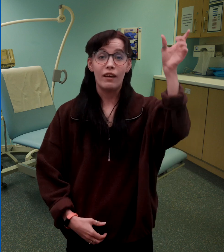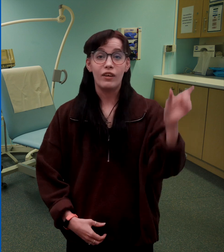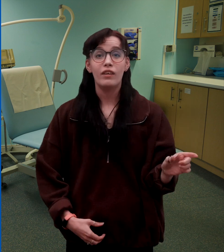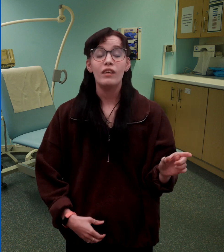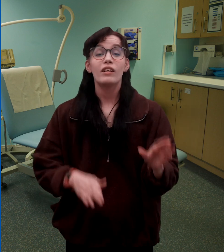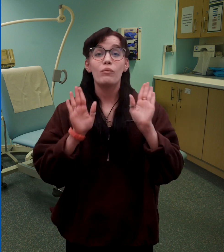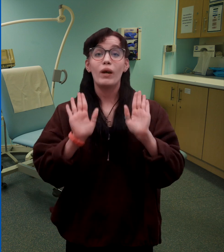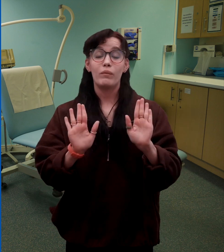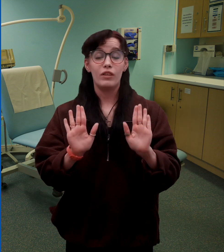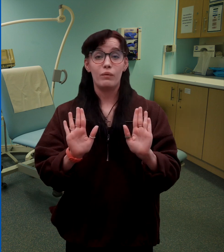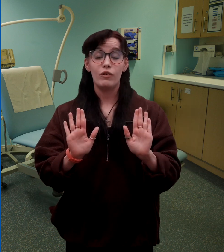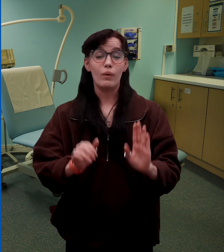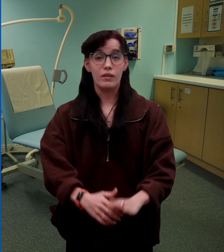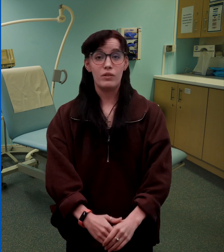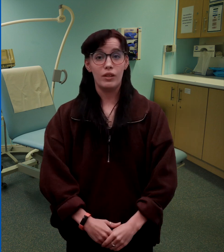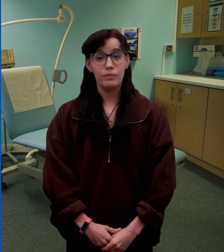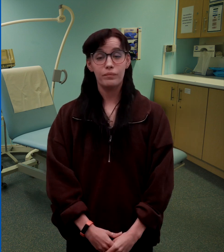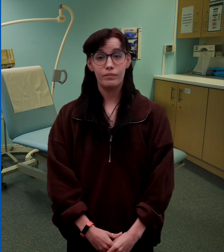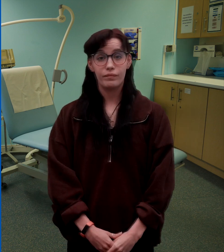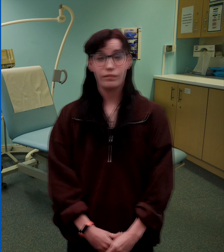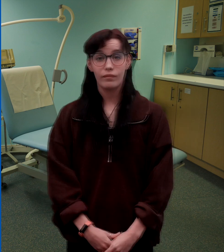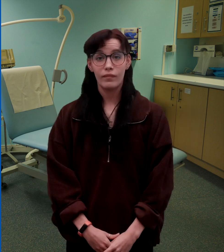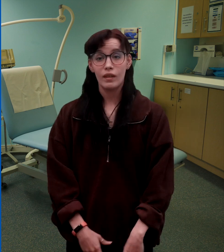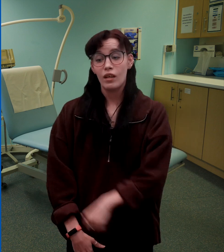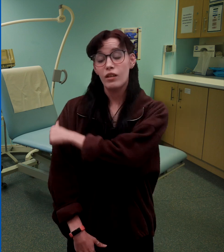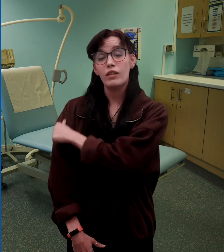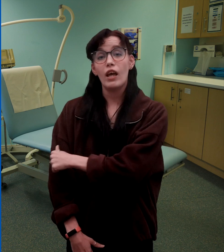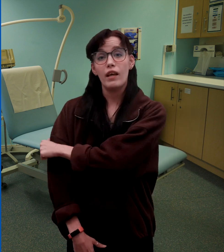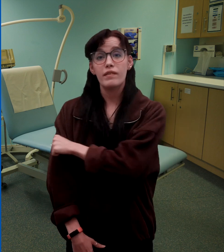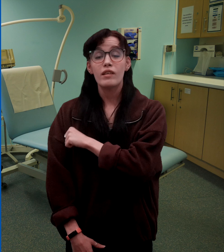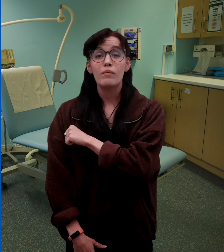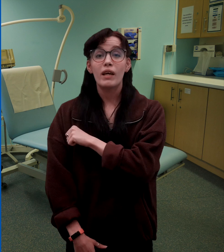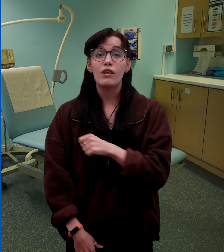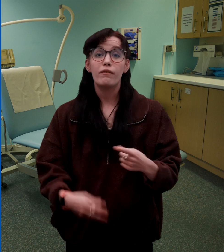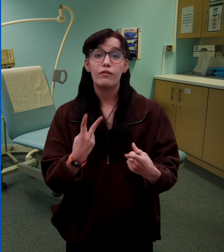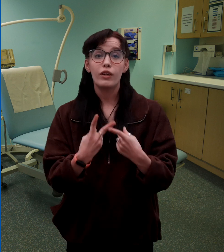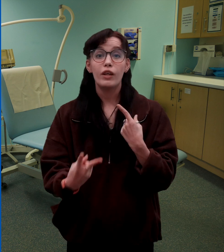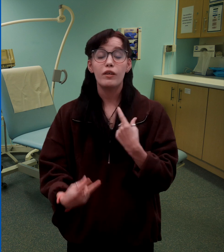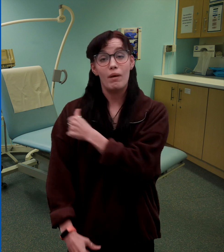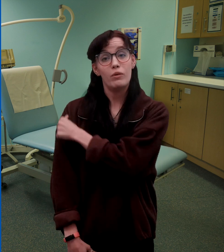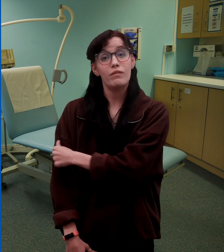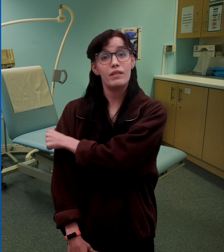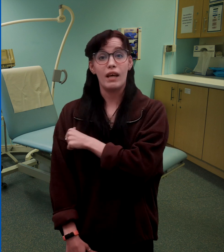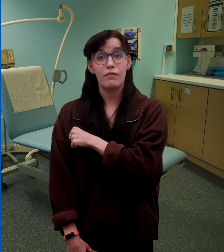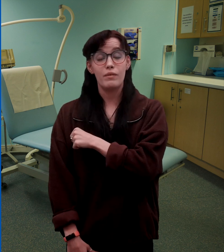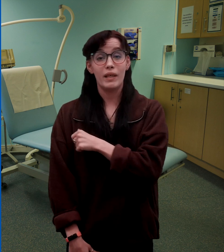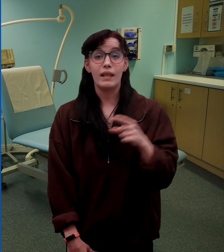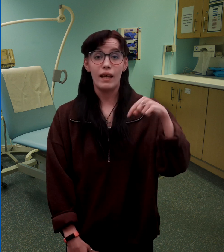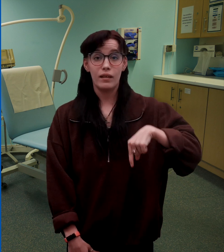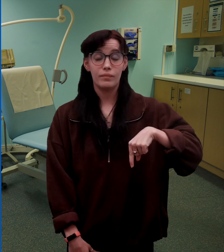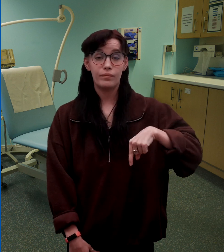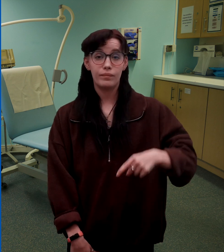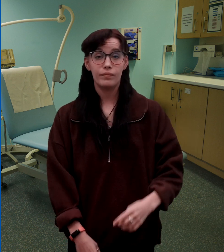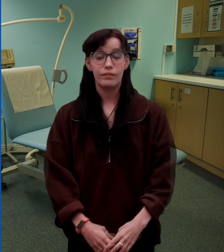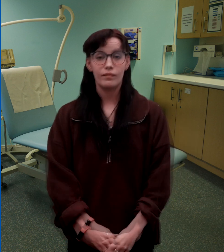or carer can wait with you if you want them to. The nurse might offer for another member of staff to be